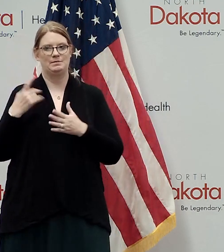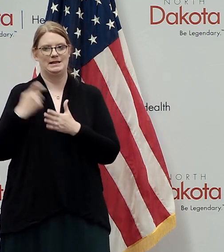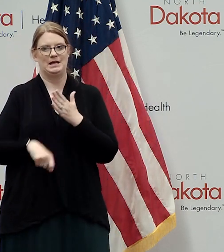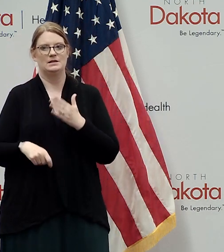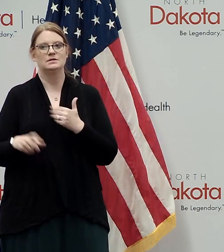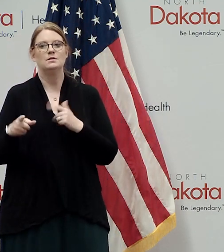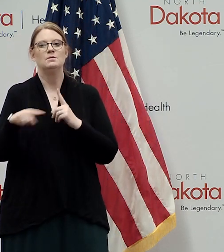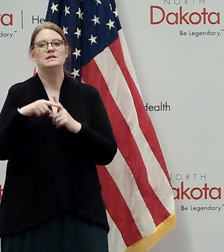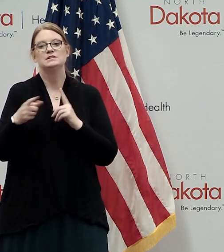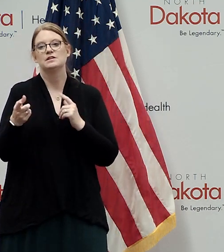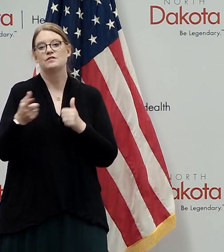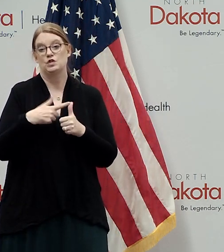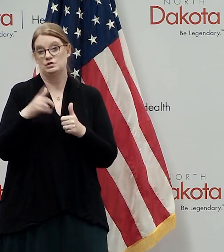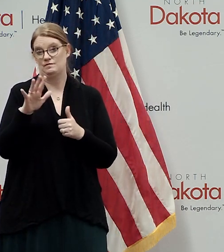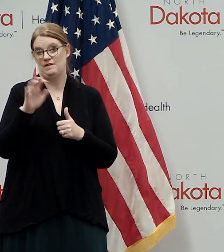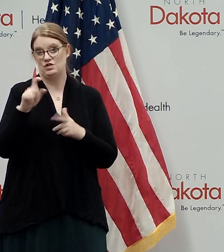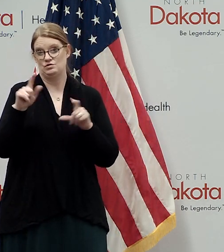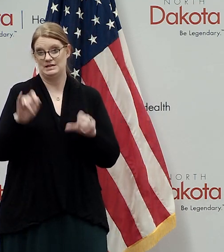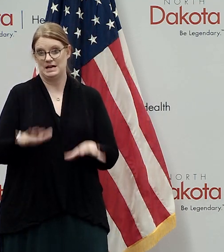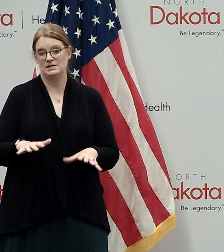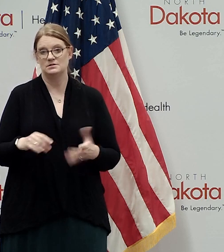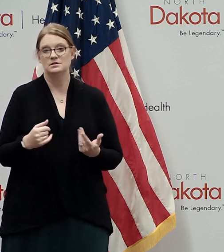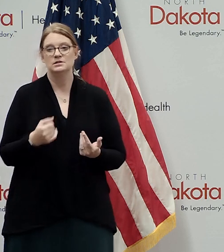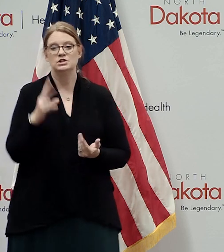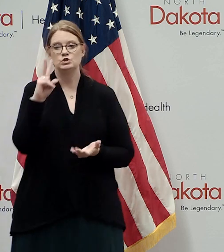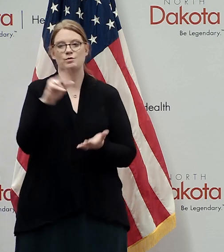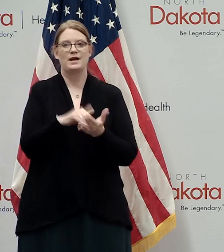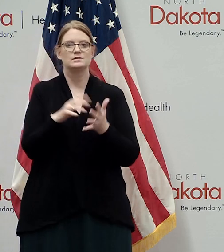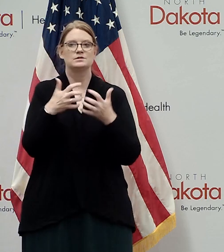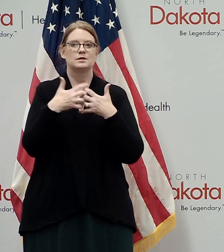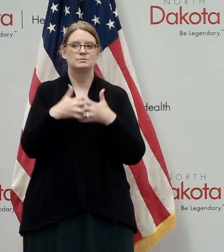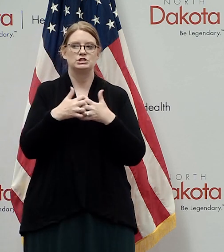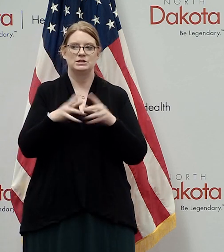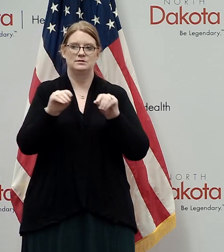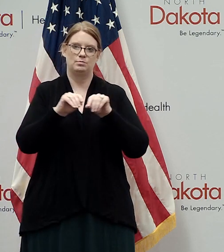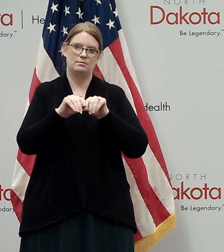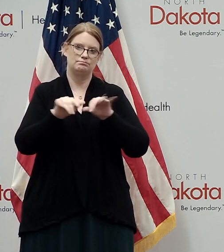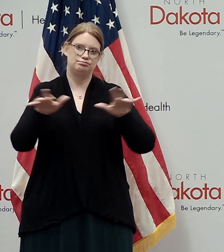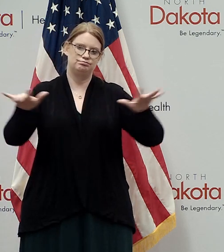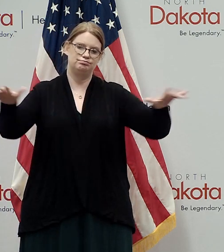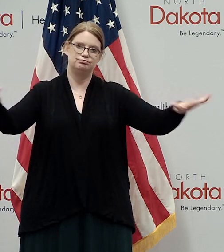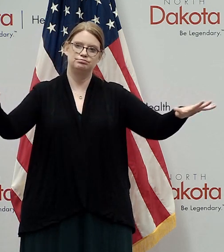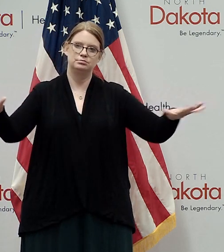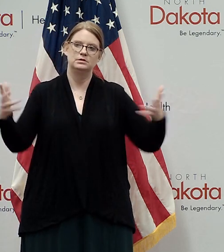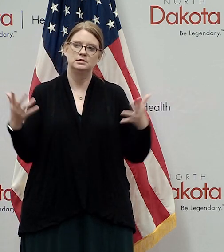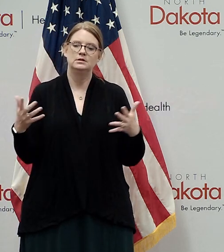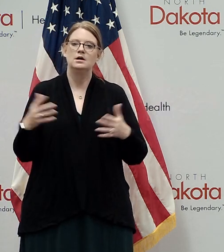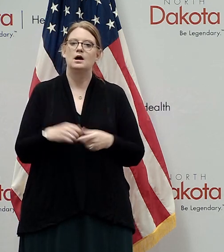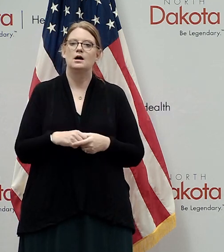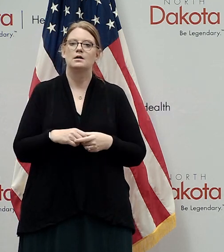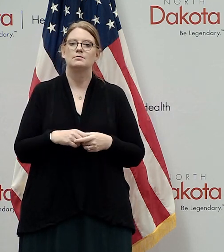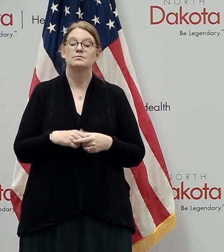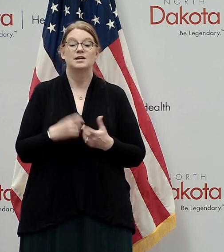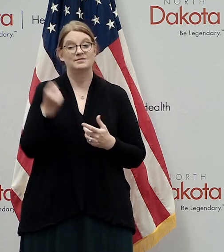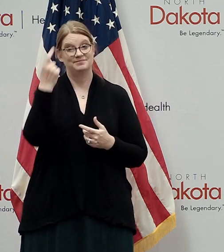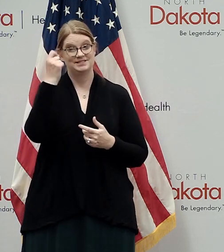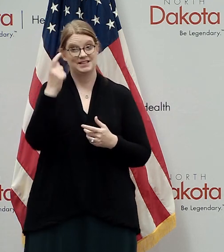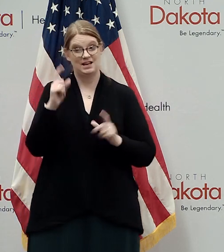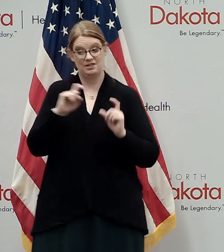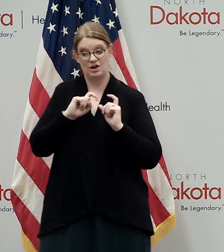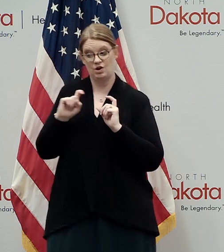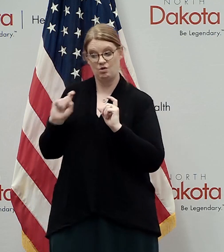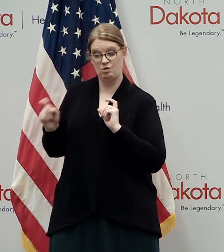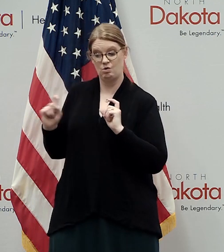first 500 tests. Those 2,000 of those machines are going to roll out in the next week, but they're going to go to areas where there's